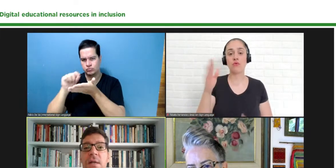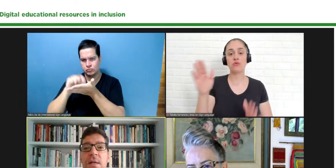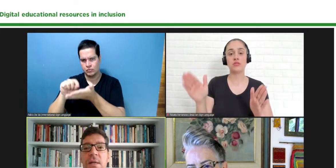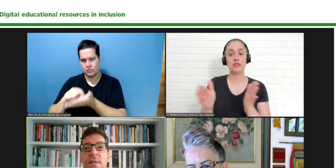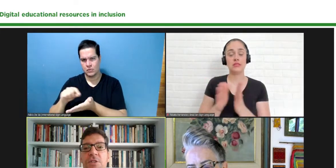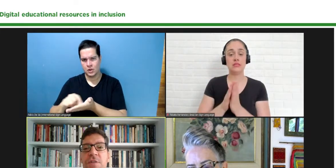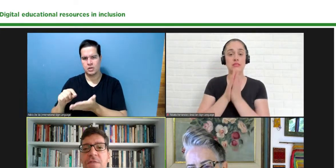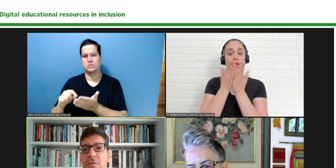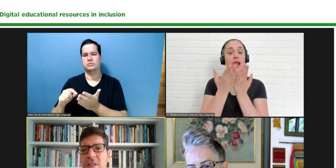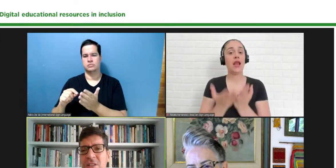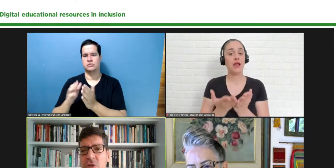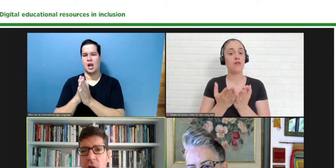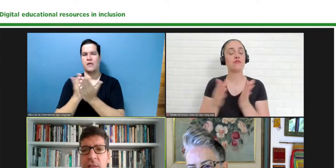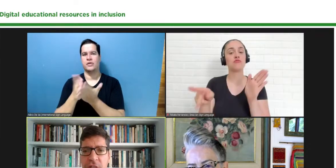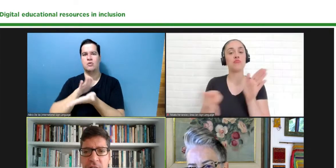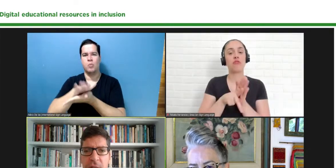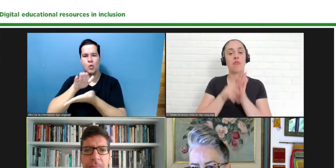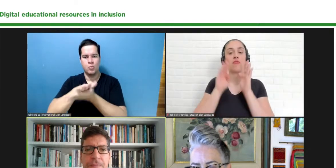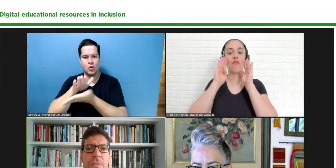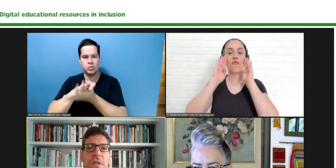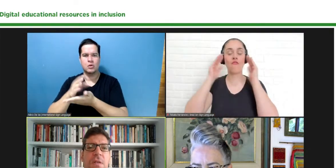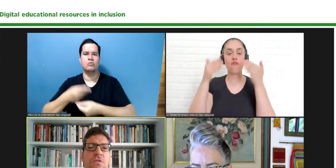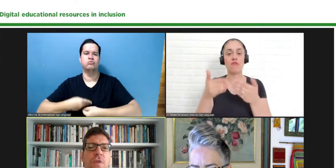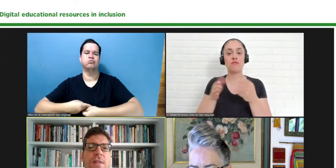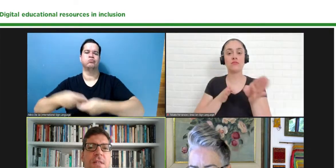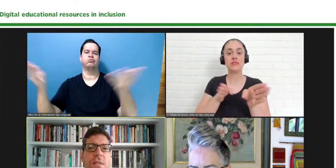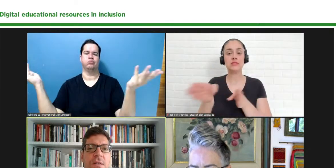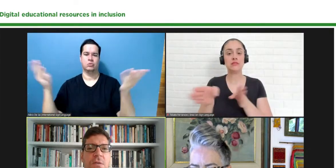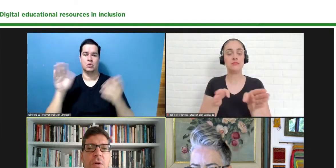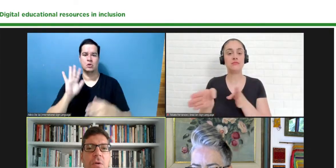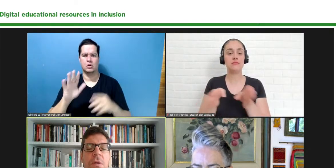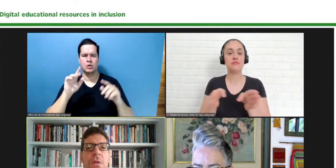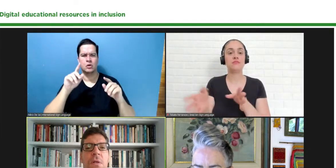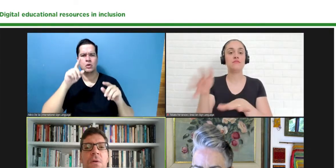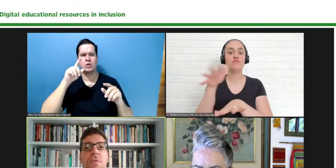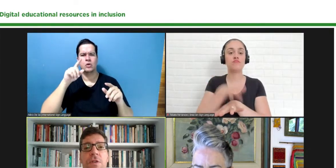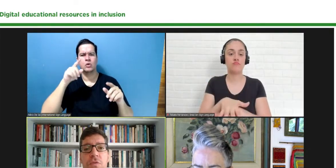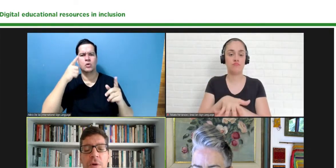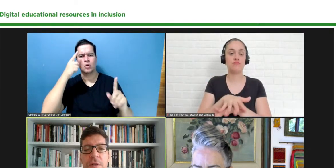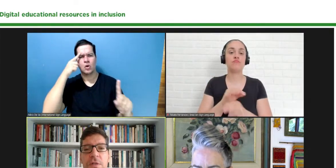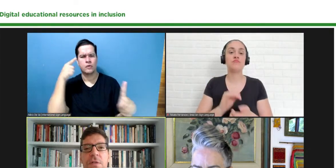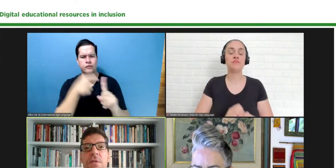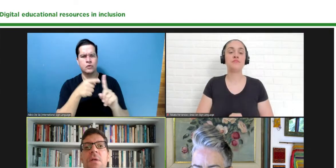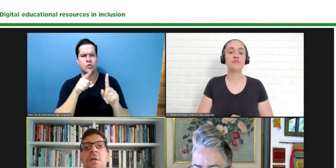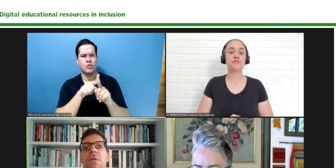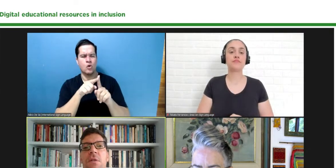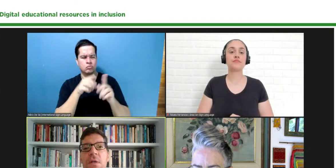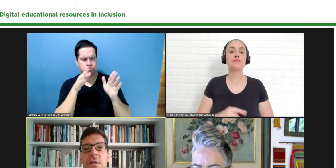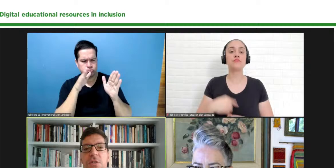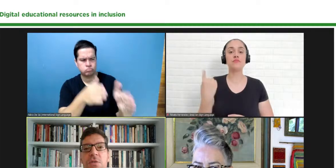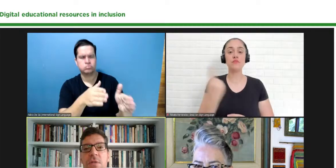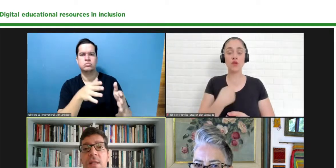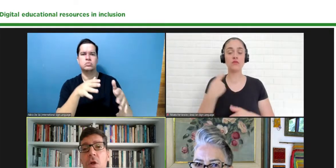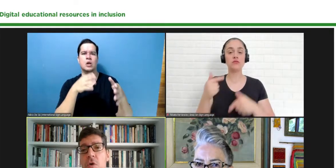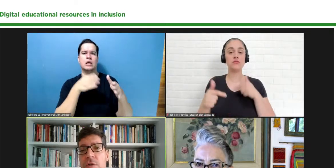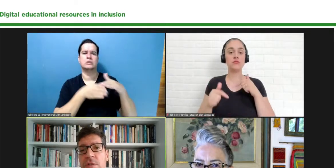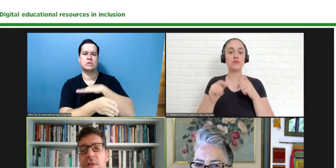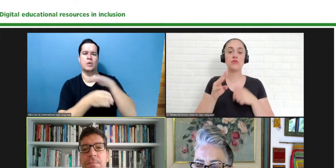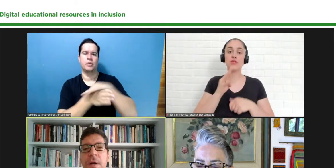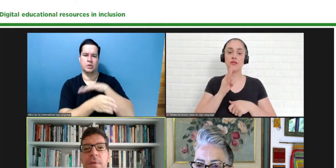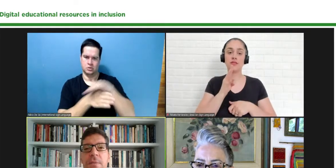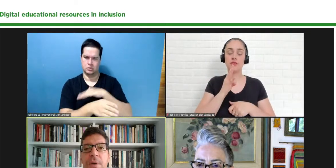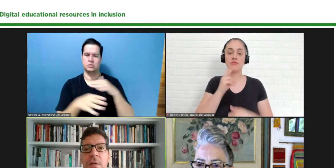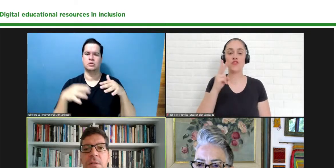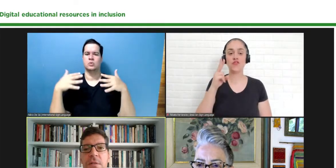She founded Escola de Gente 20 years ago, which works so that laws